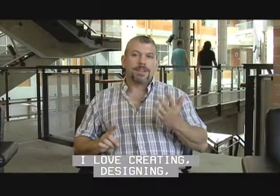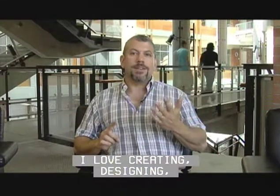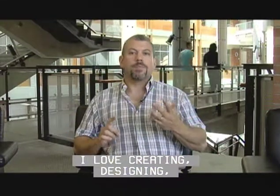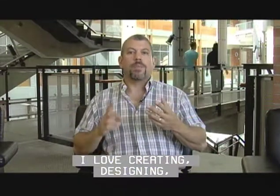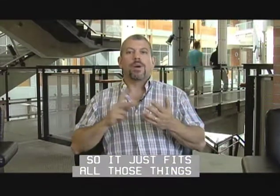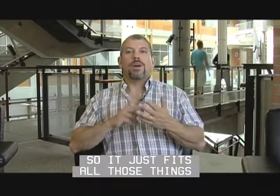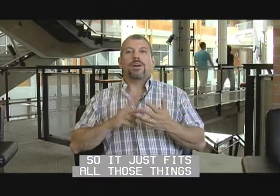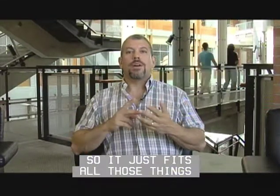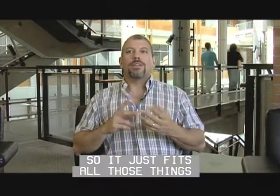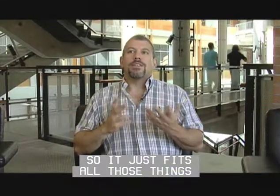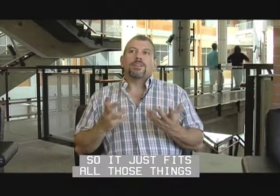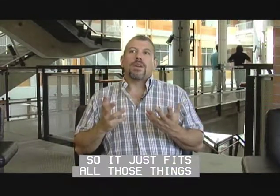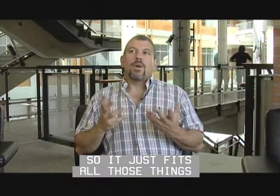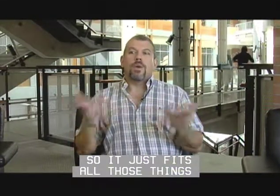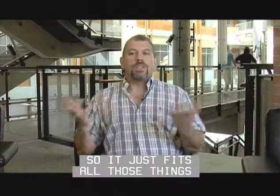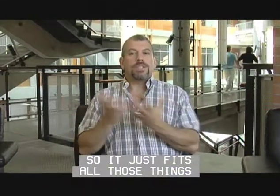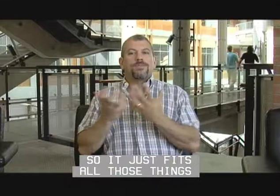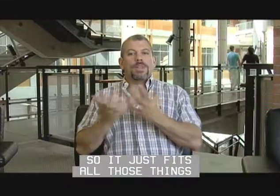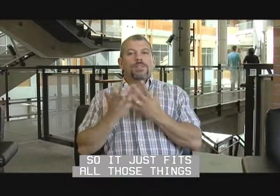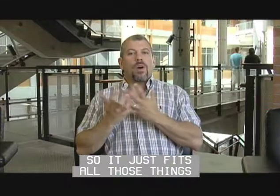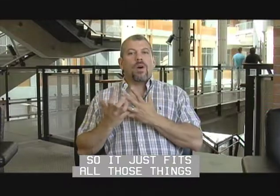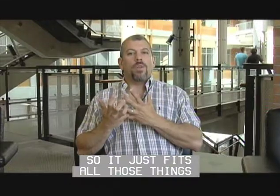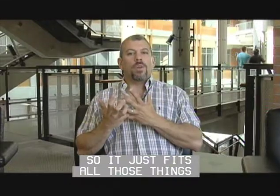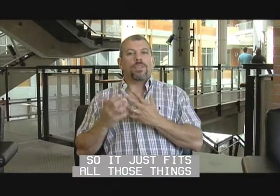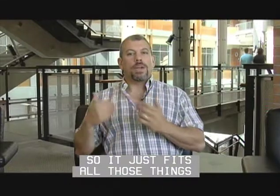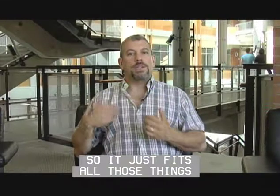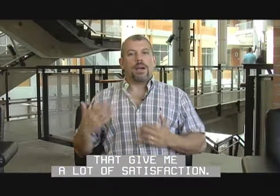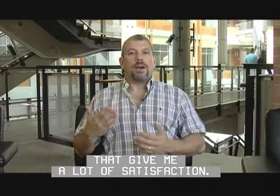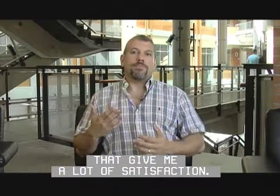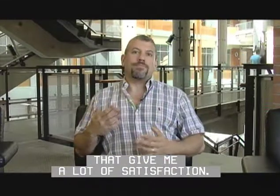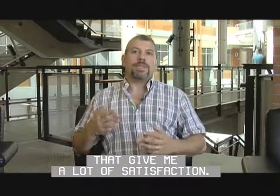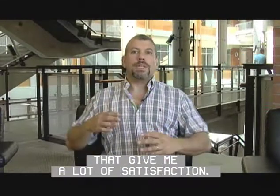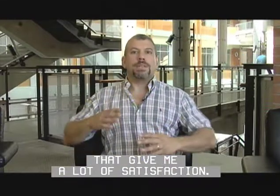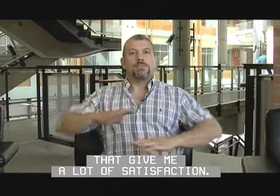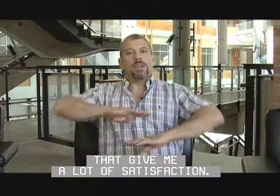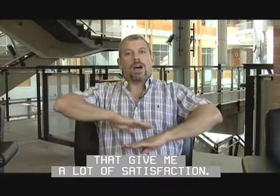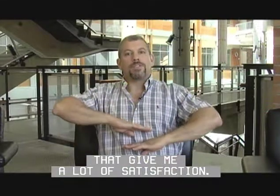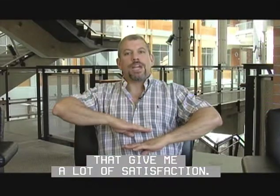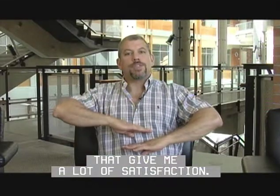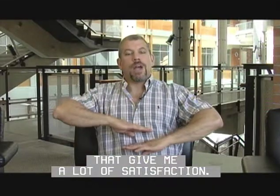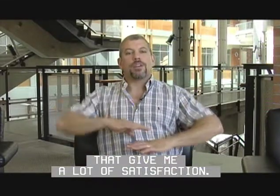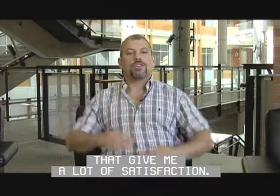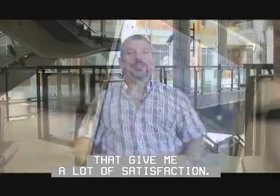designing. So it just fits all those things that give me a lot of satisfaction.